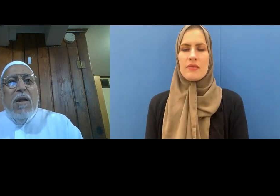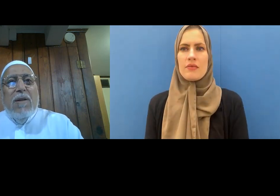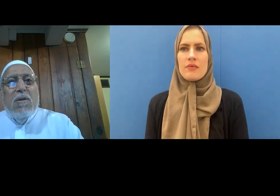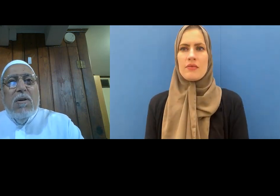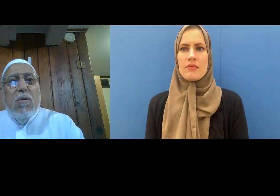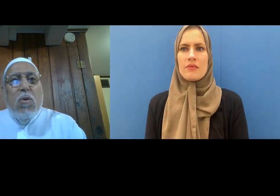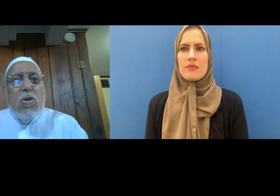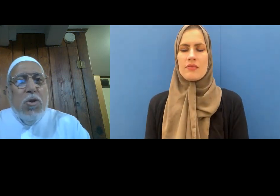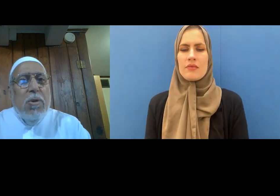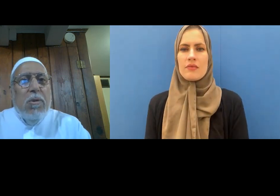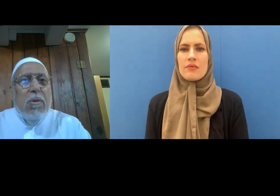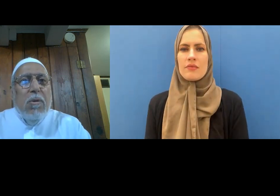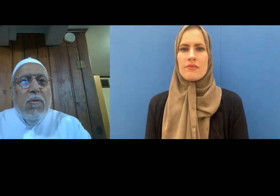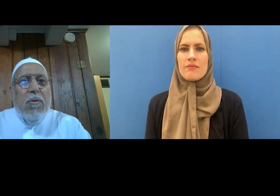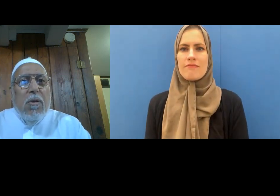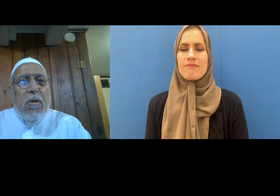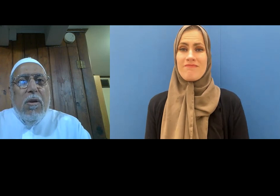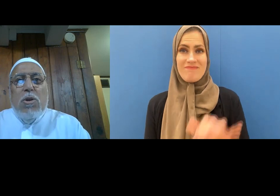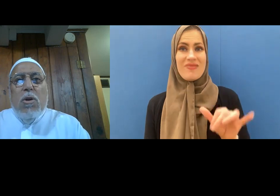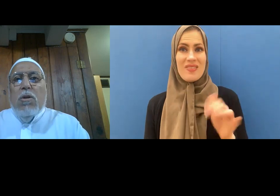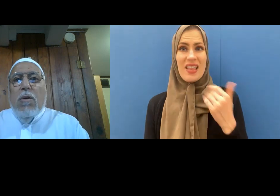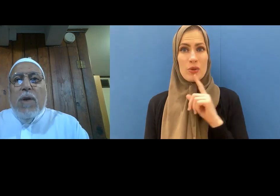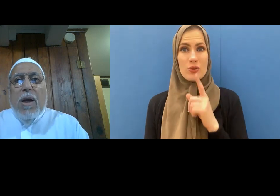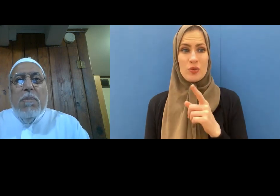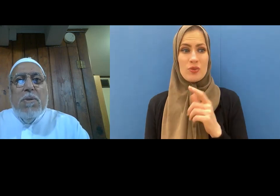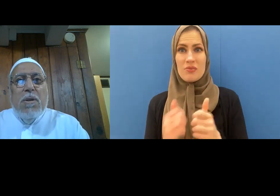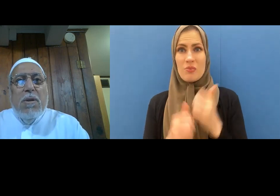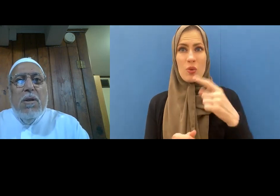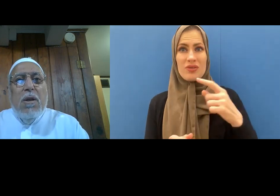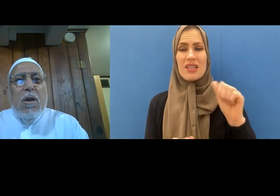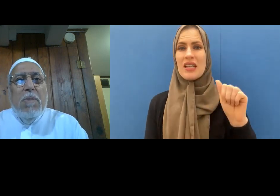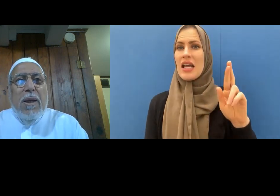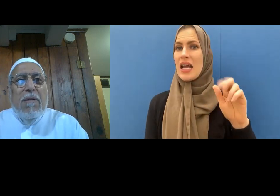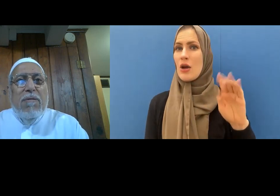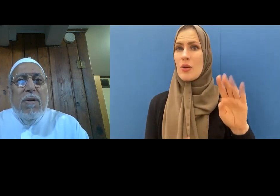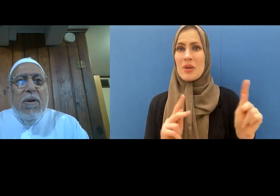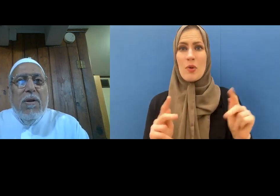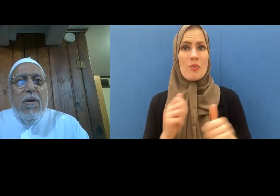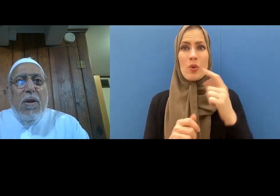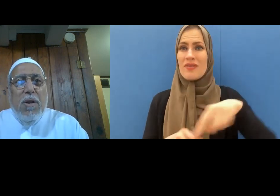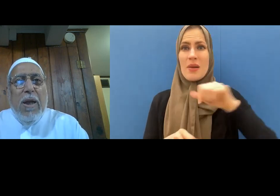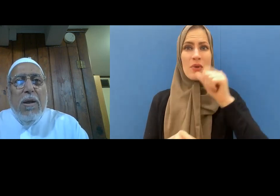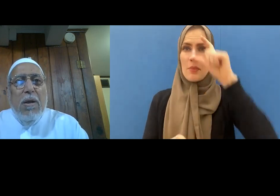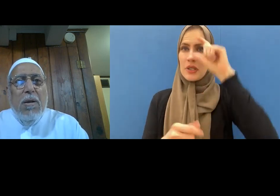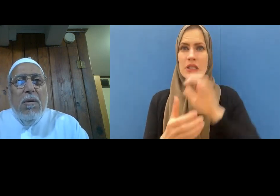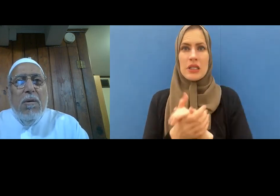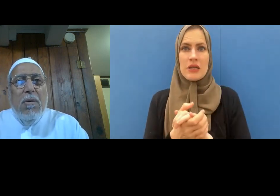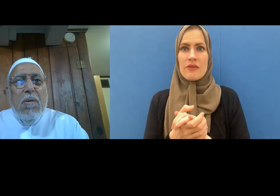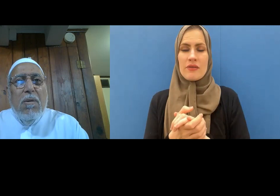And that was true. The majority of the Arabs did not believe then.